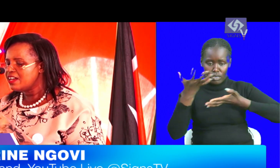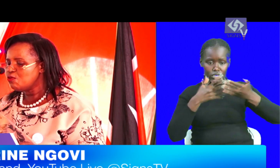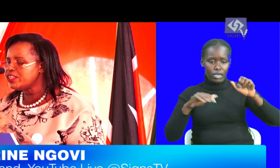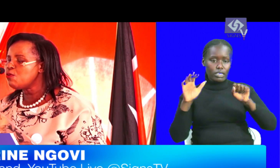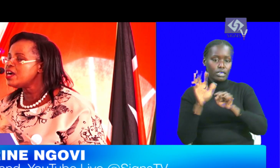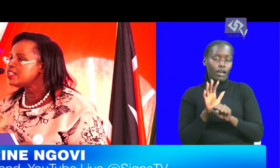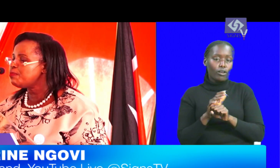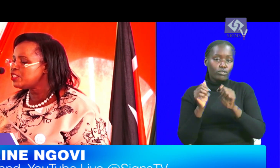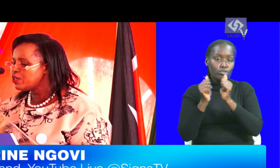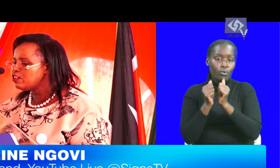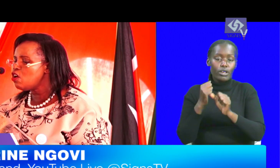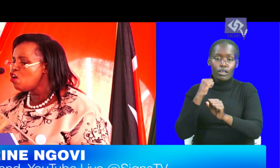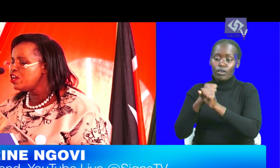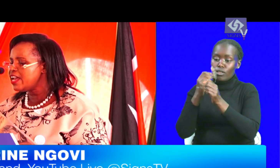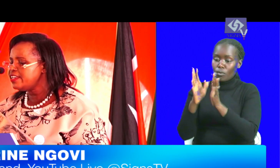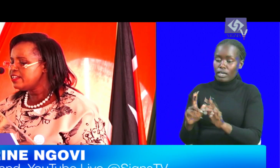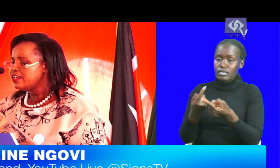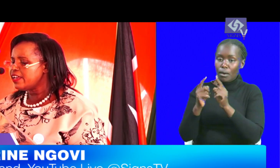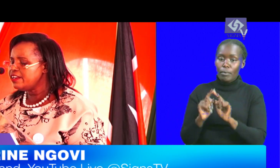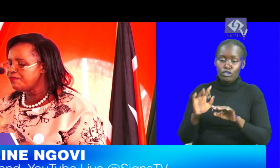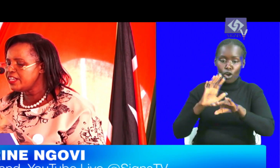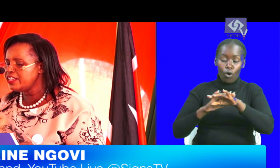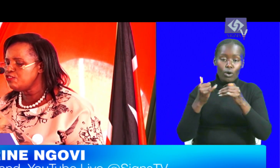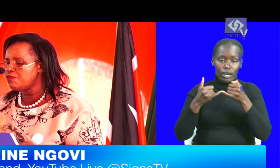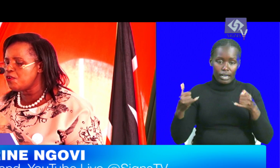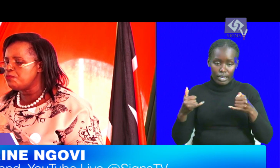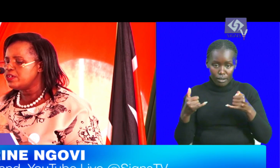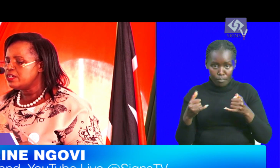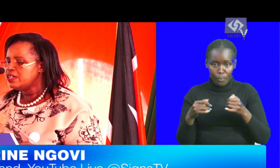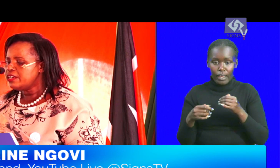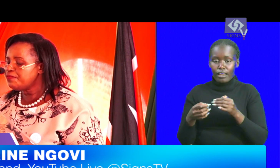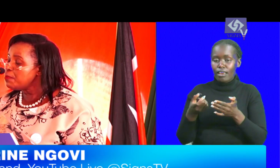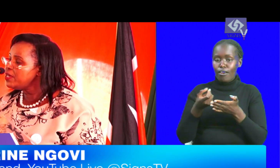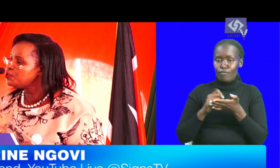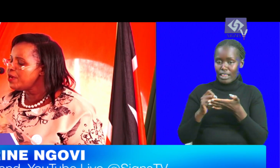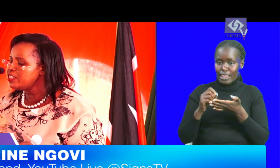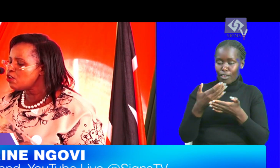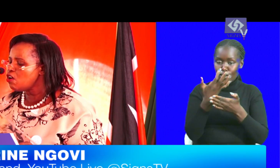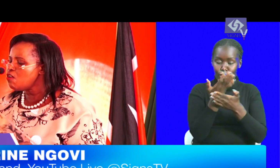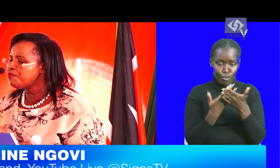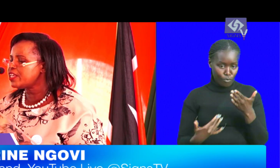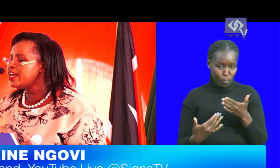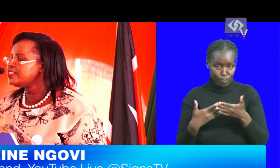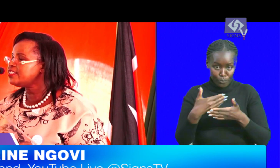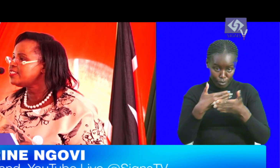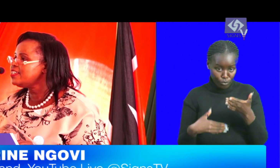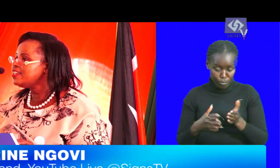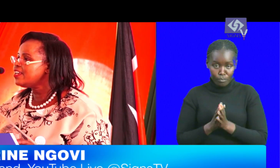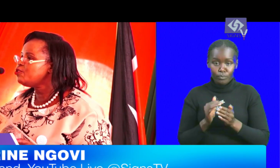with the workers, but you can go online and fill in your form. Refurbishment of KICC, and you